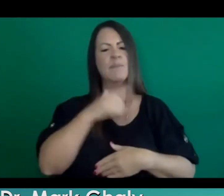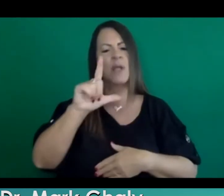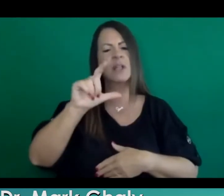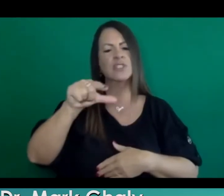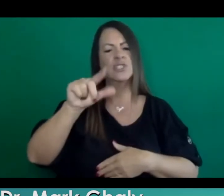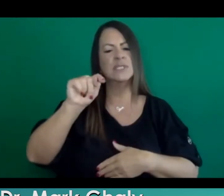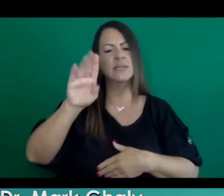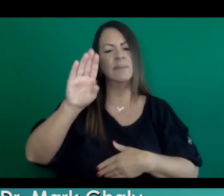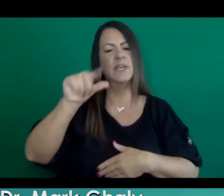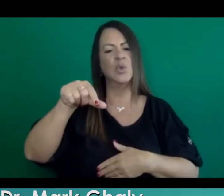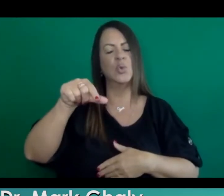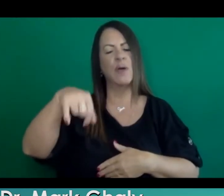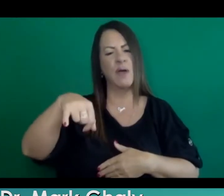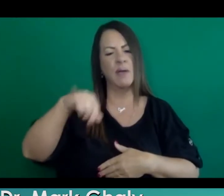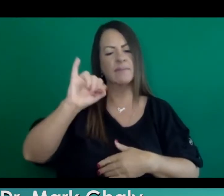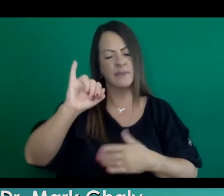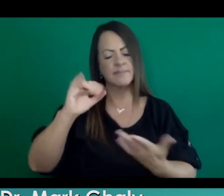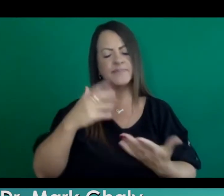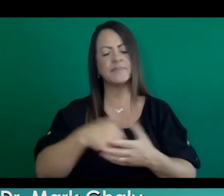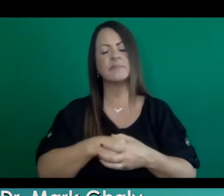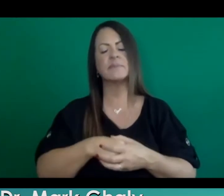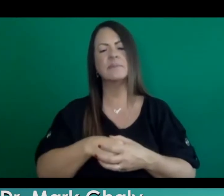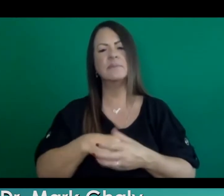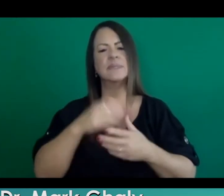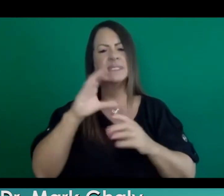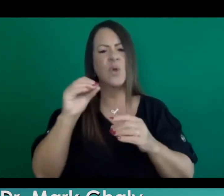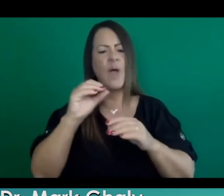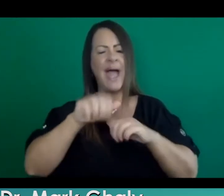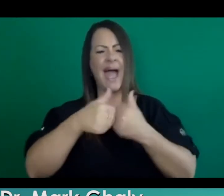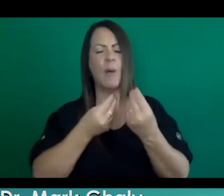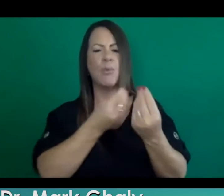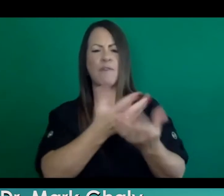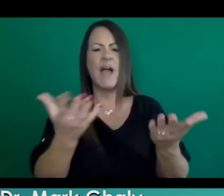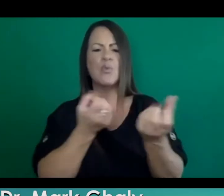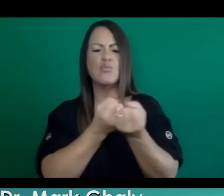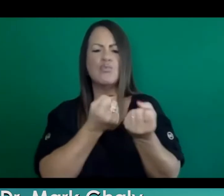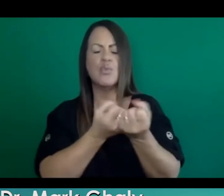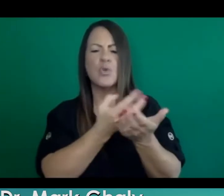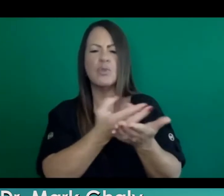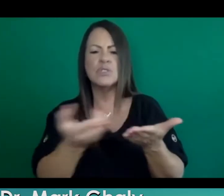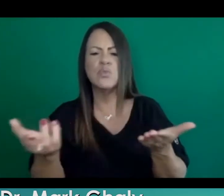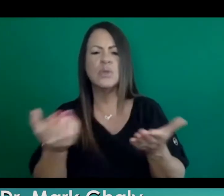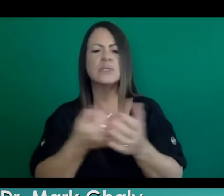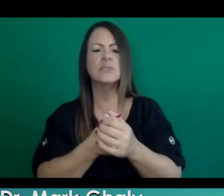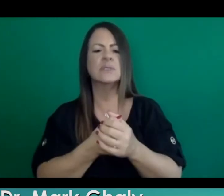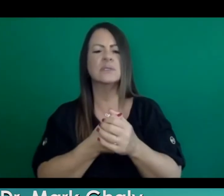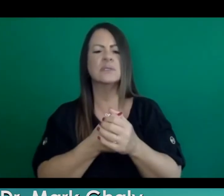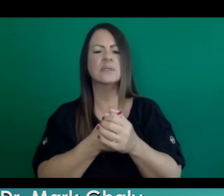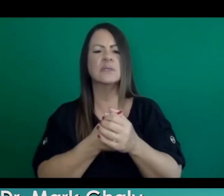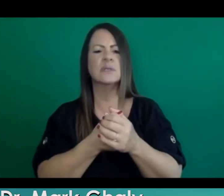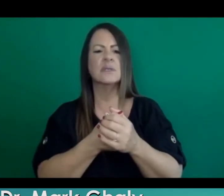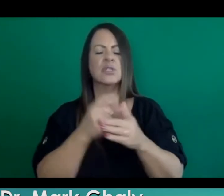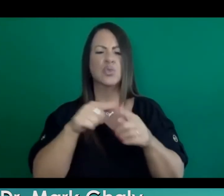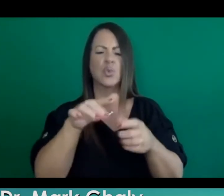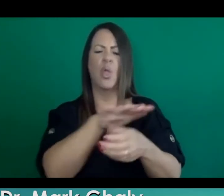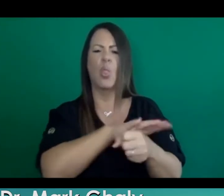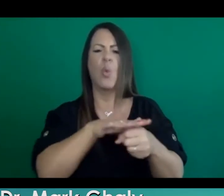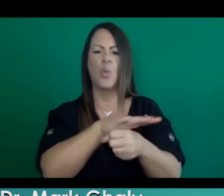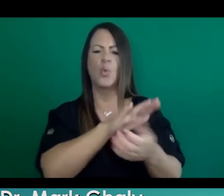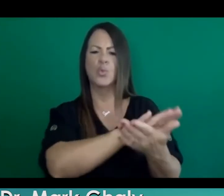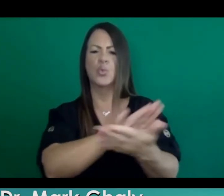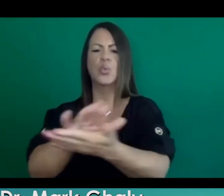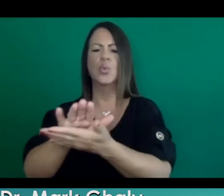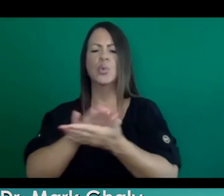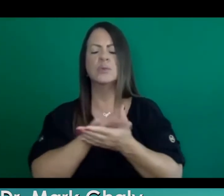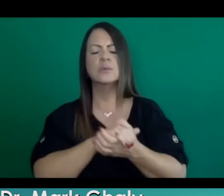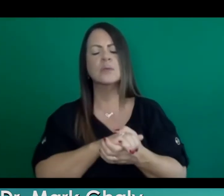further by utilizing the resources of the state of California versus them relying it to local districts, keeping in mind that districts